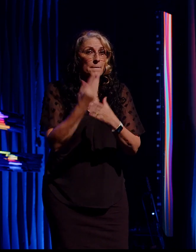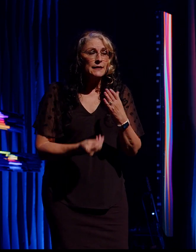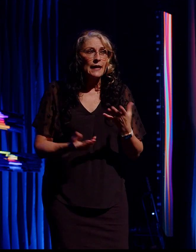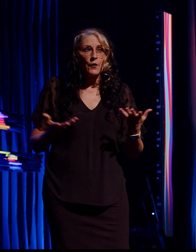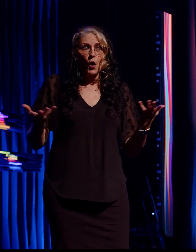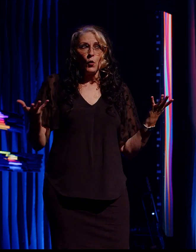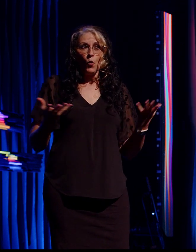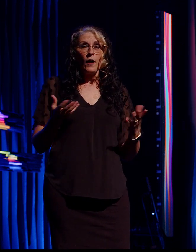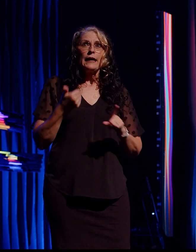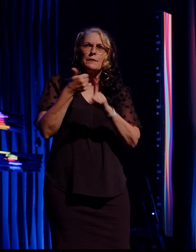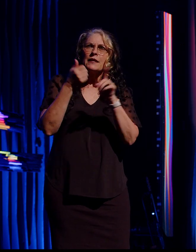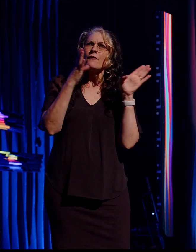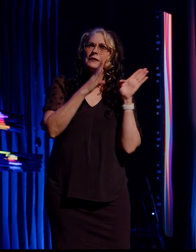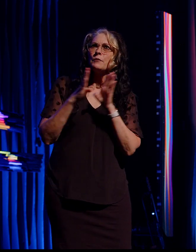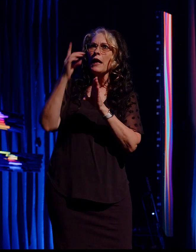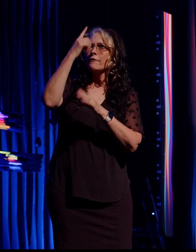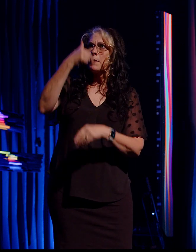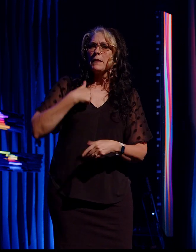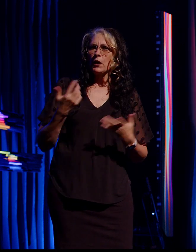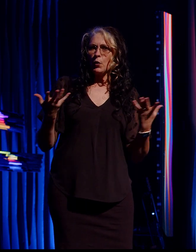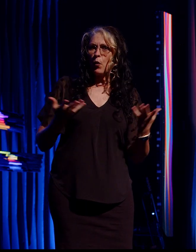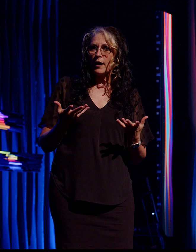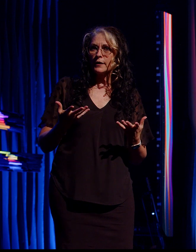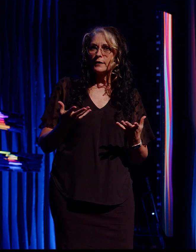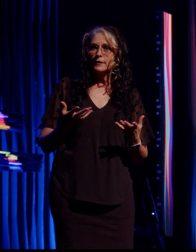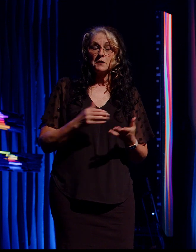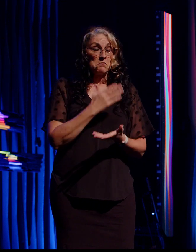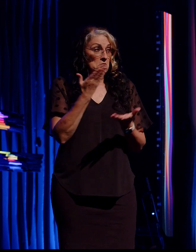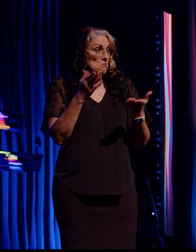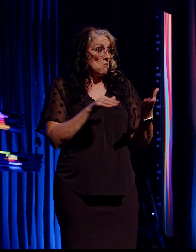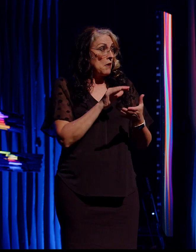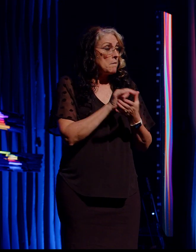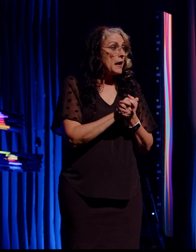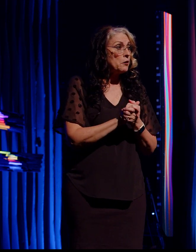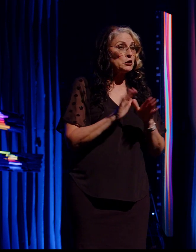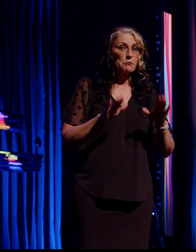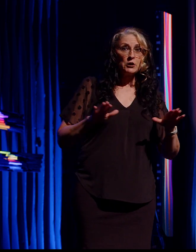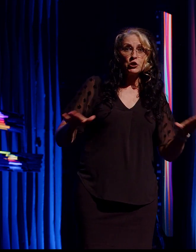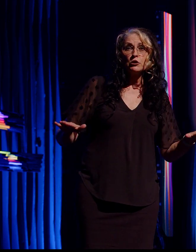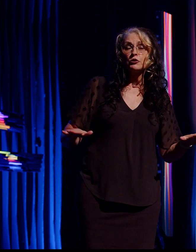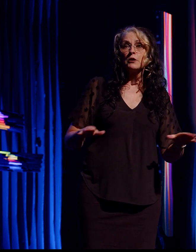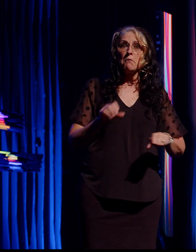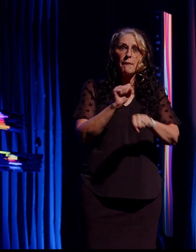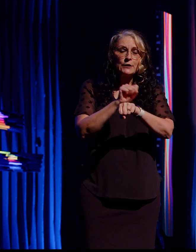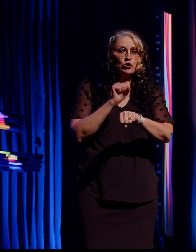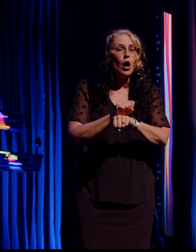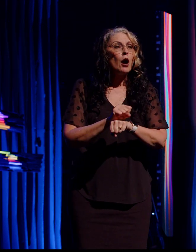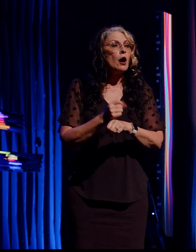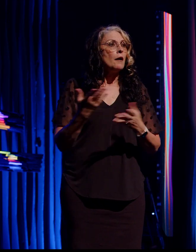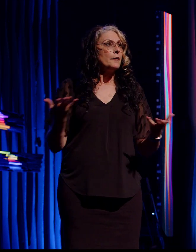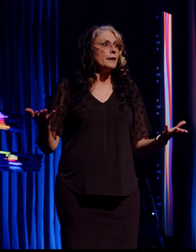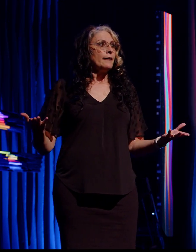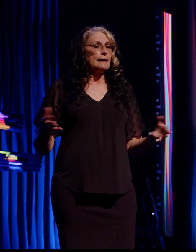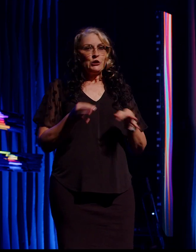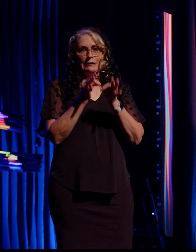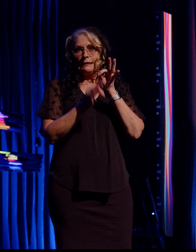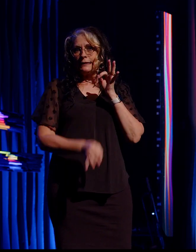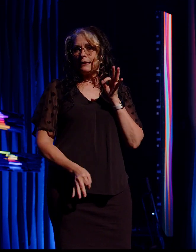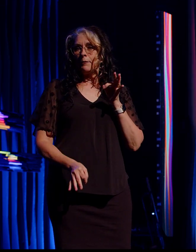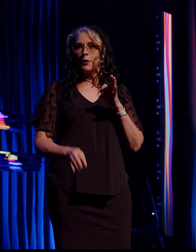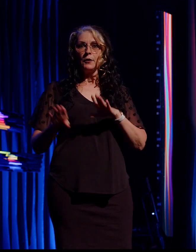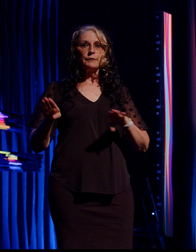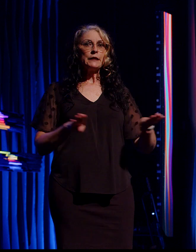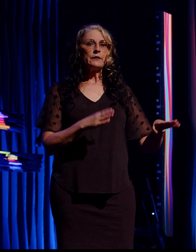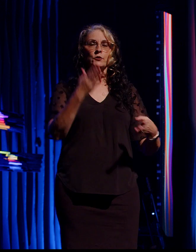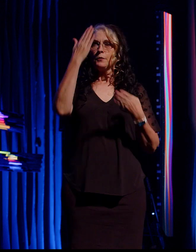out on that he has for me? In my marriage, in my kids, in my job, in just the simple act of